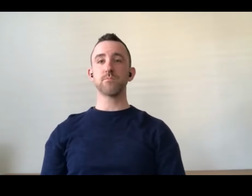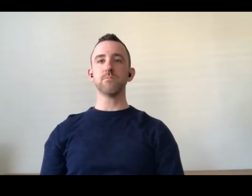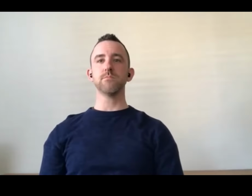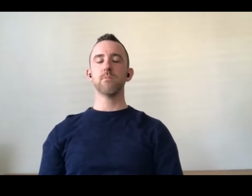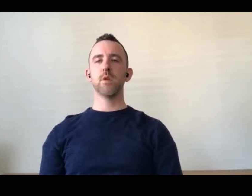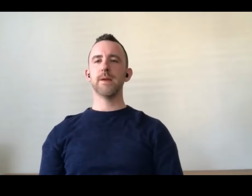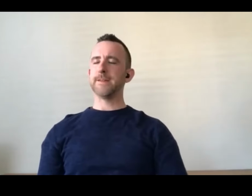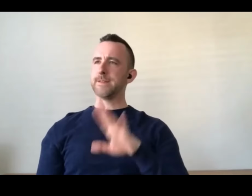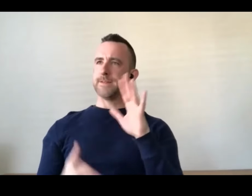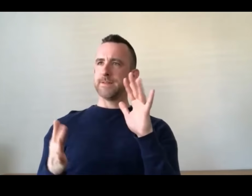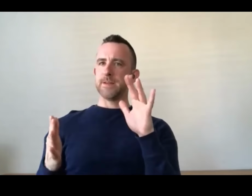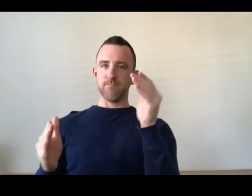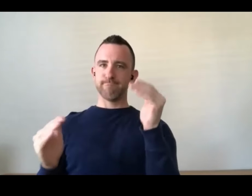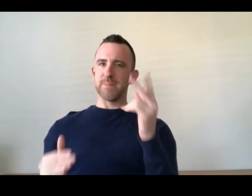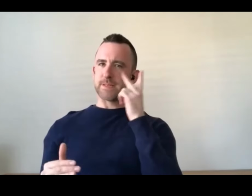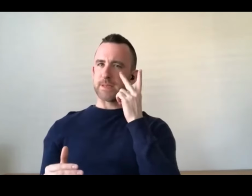Let's see. So